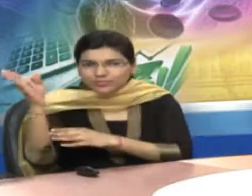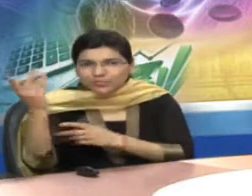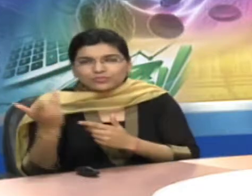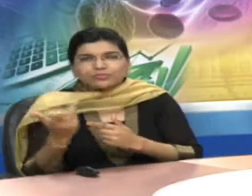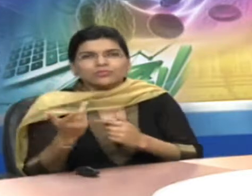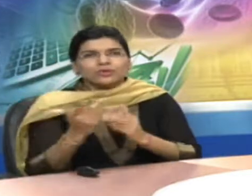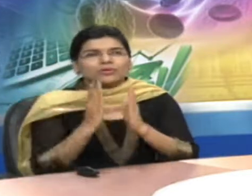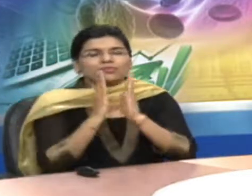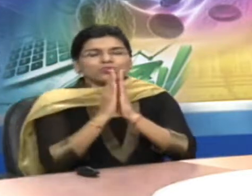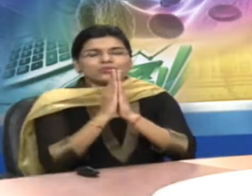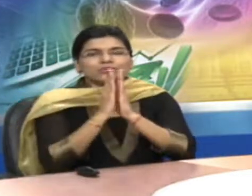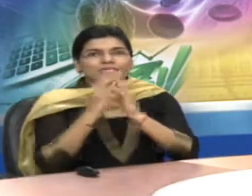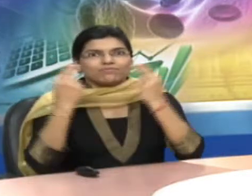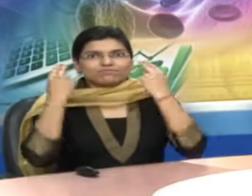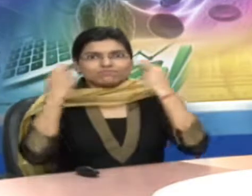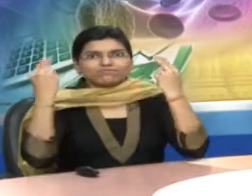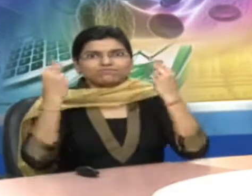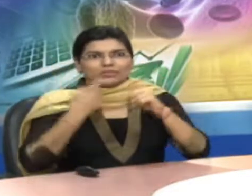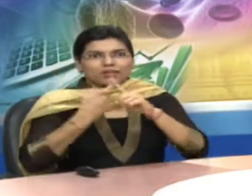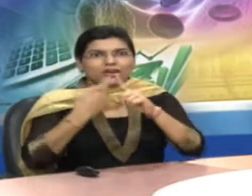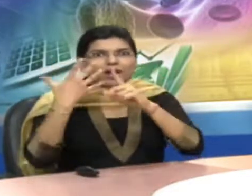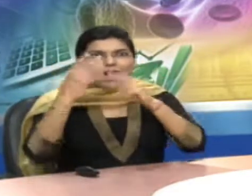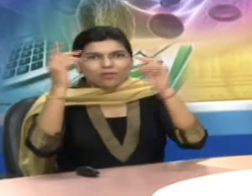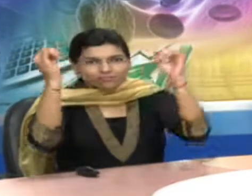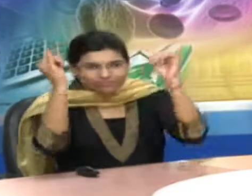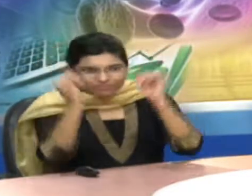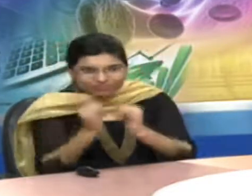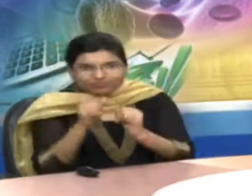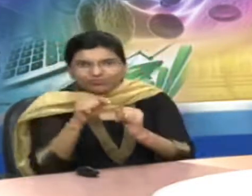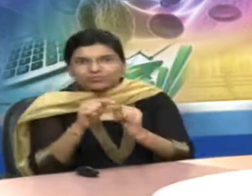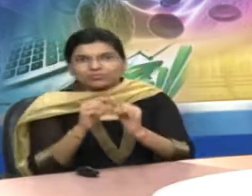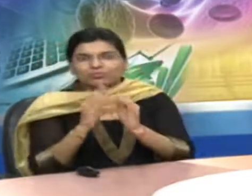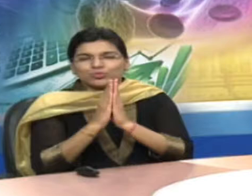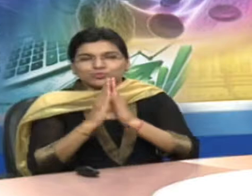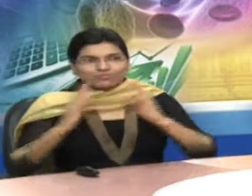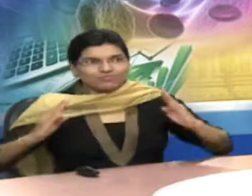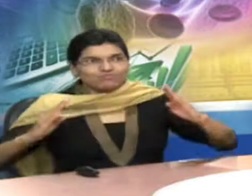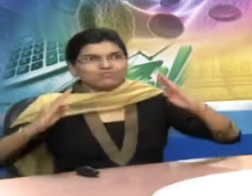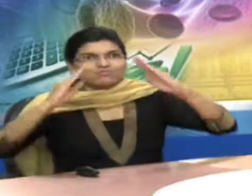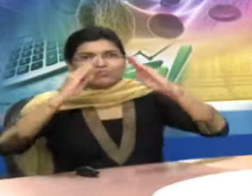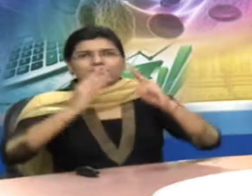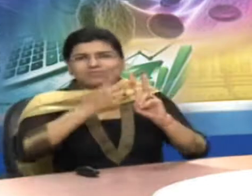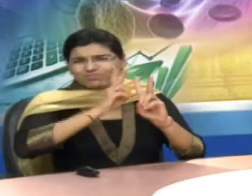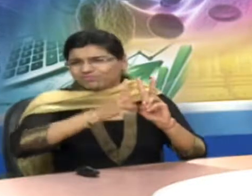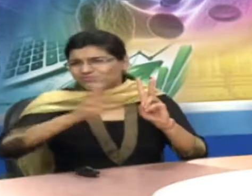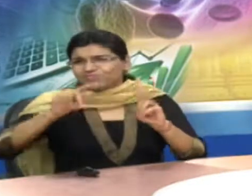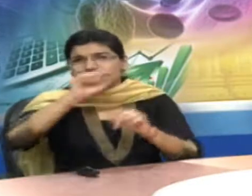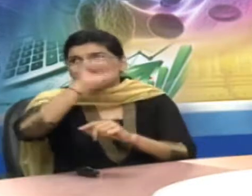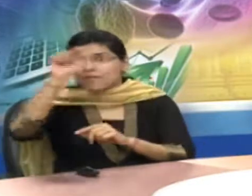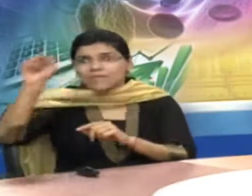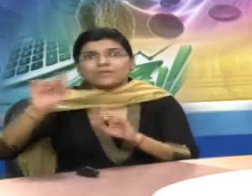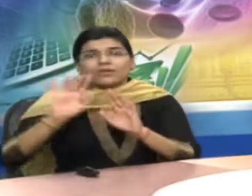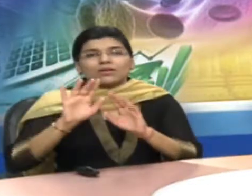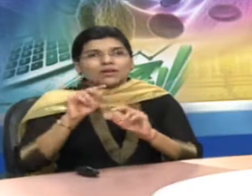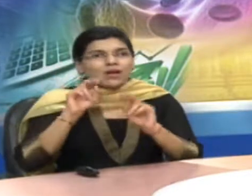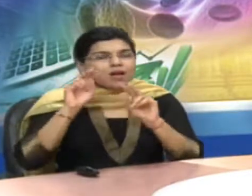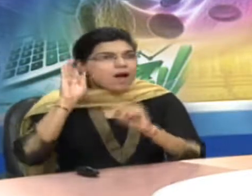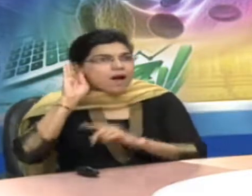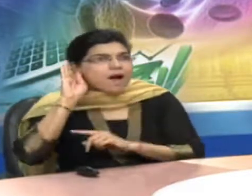Taj Mahal of Agra and famous religious places in South India. There are